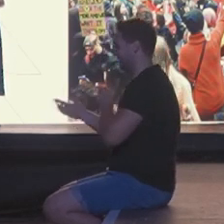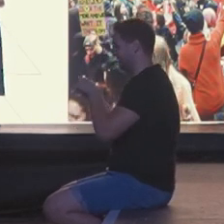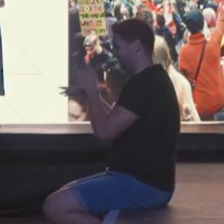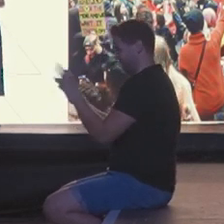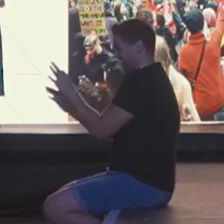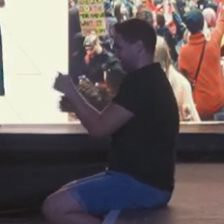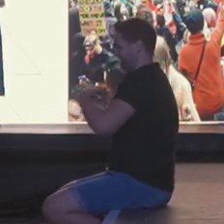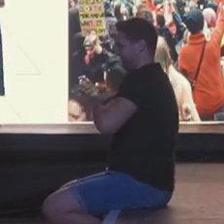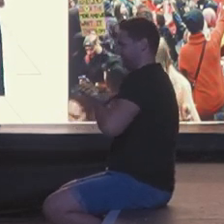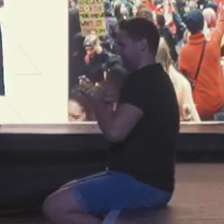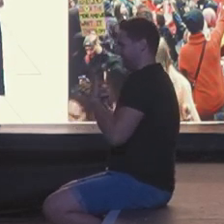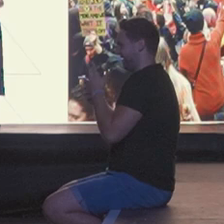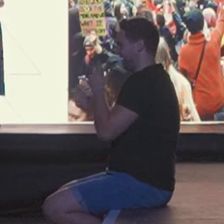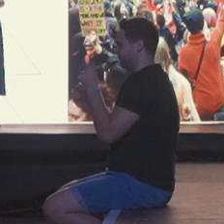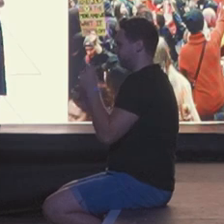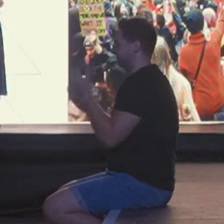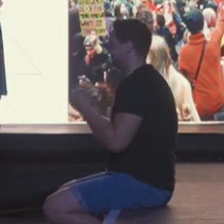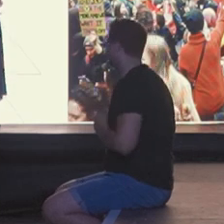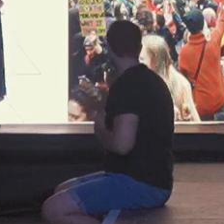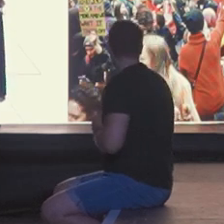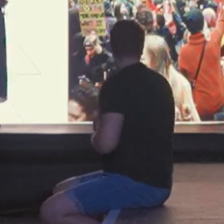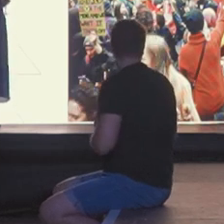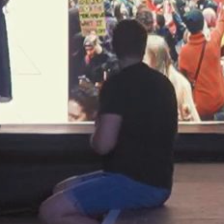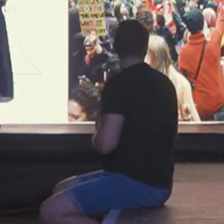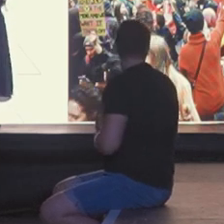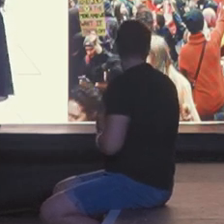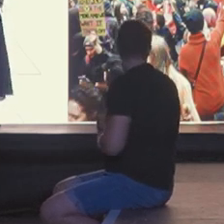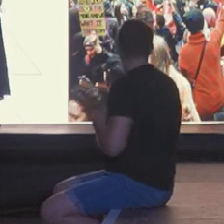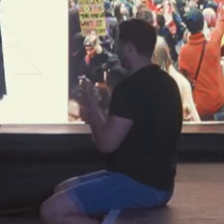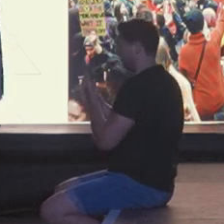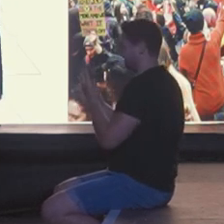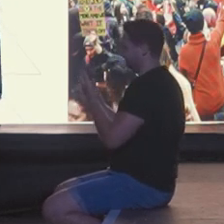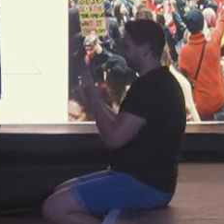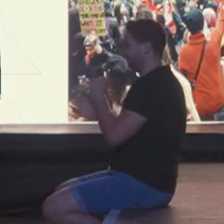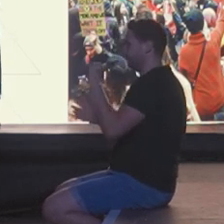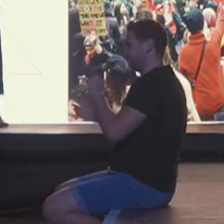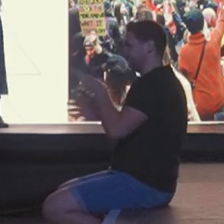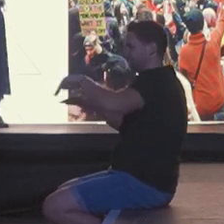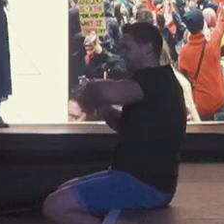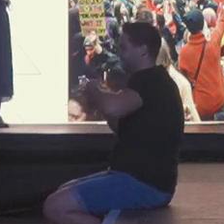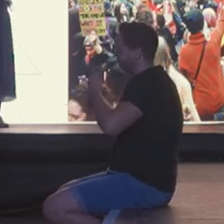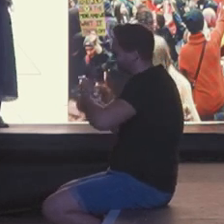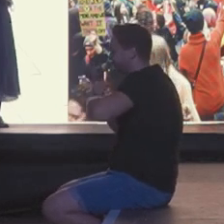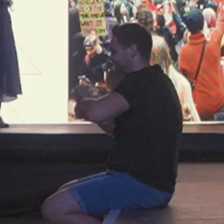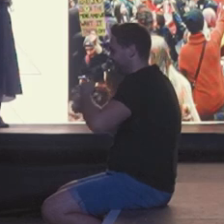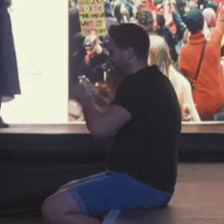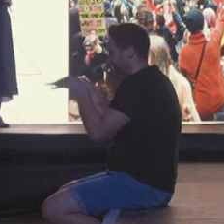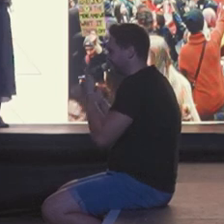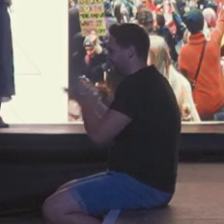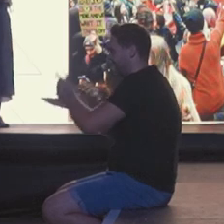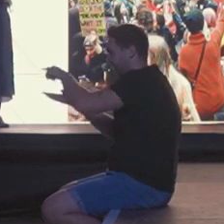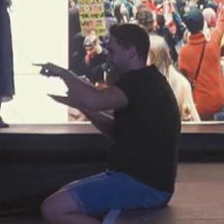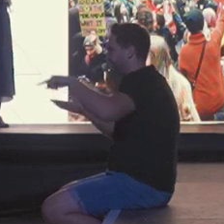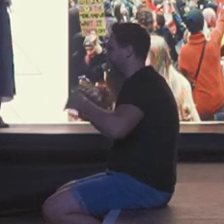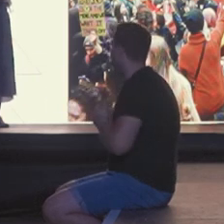I'm not doing the bare minimum is to help other people and help other beings. And really, I like this